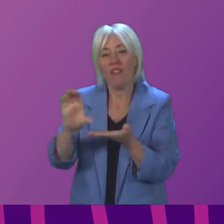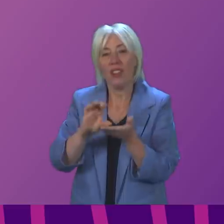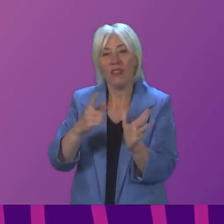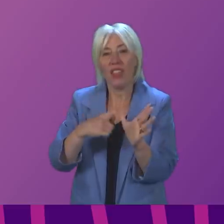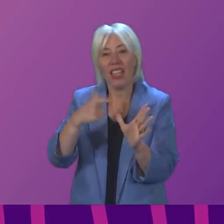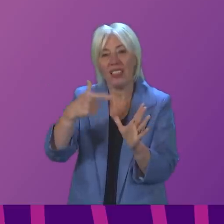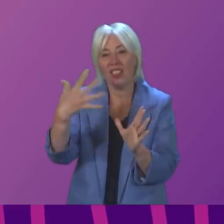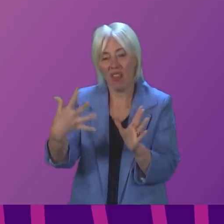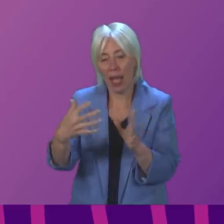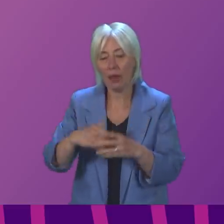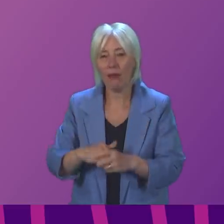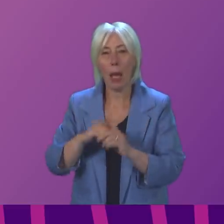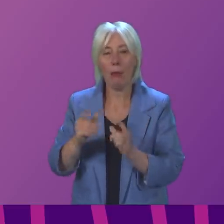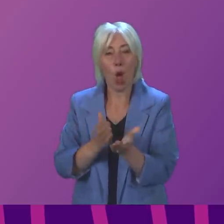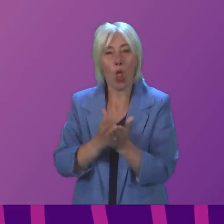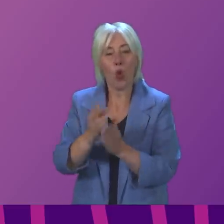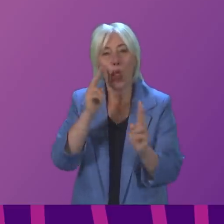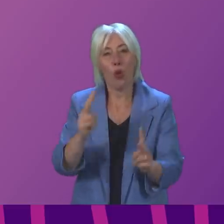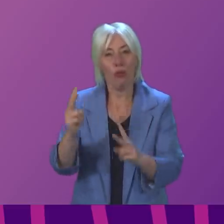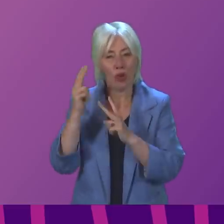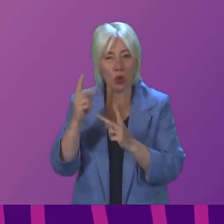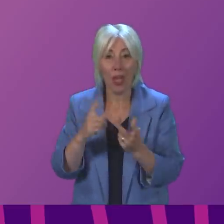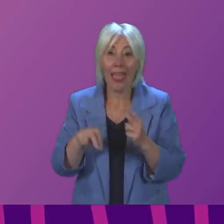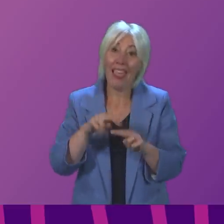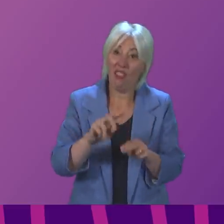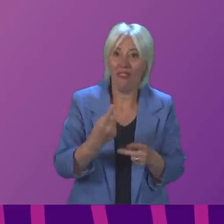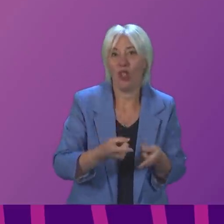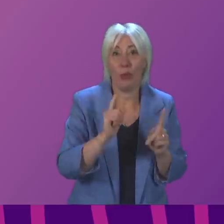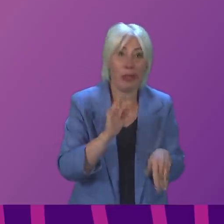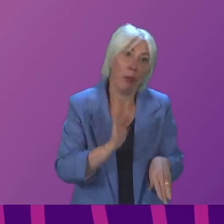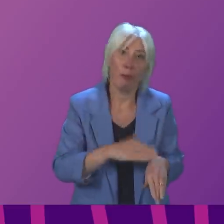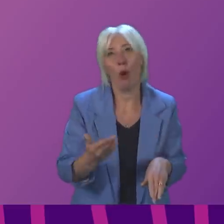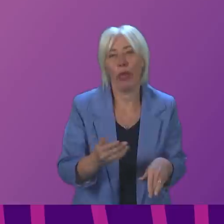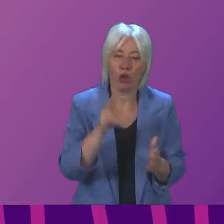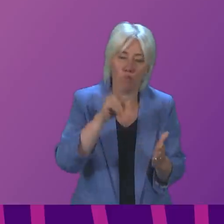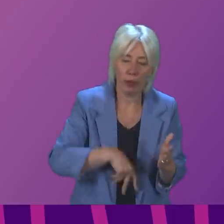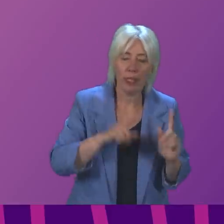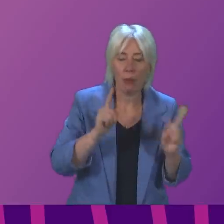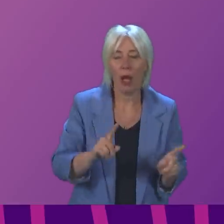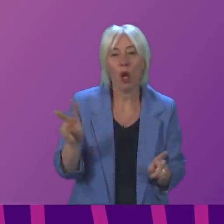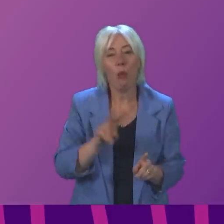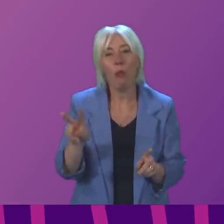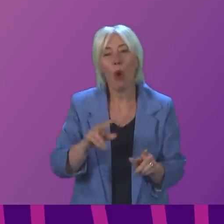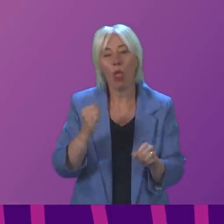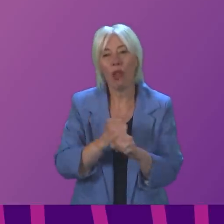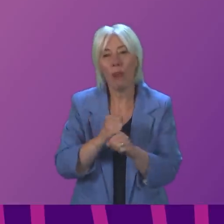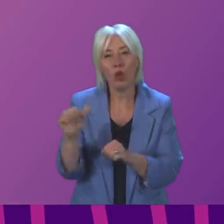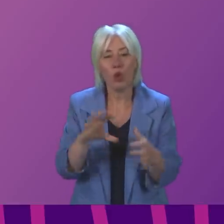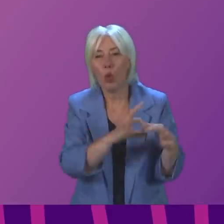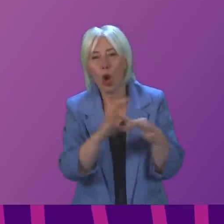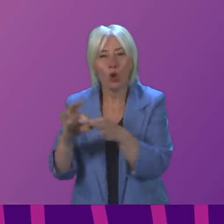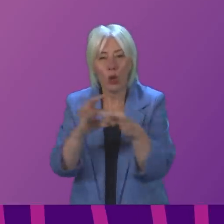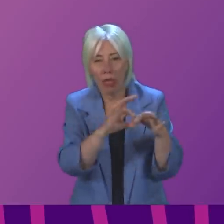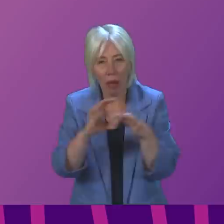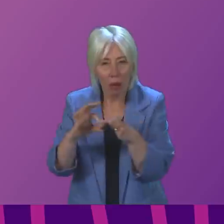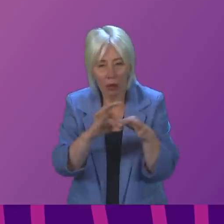Actually, a theme throughout the review, if the First Minister bothers to read it, is that both governments should work together. And